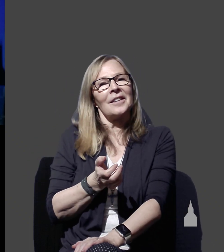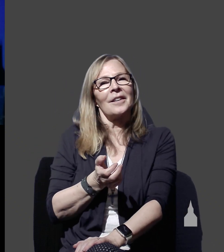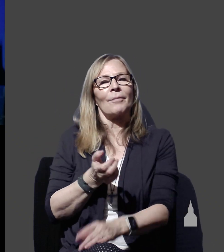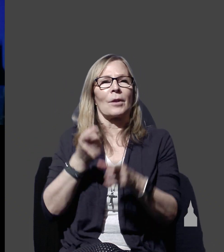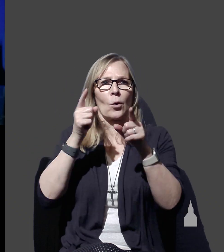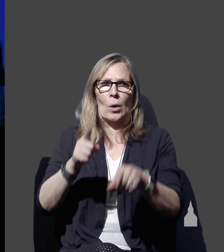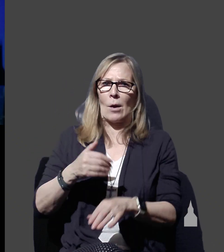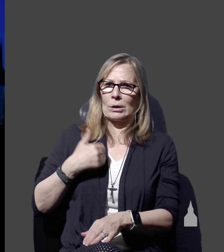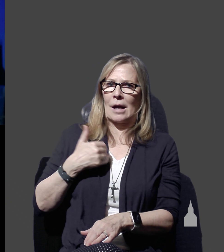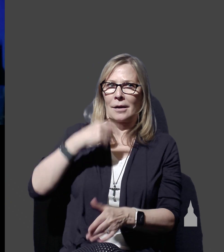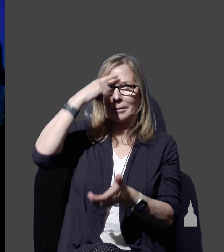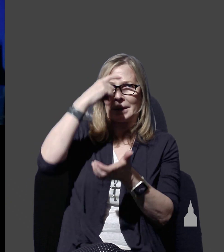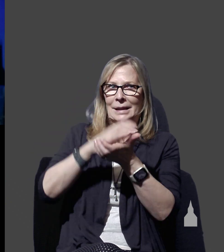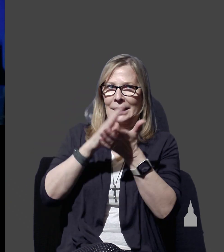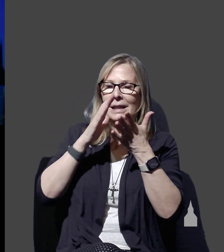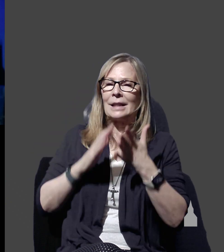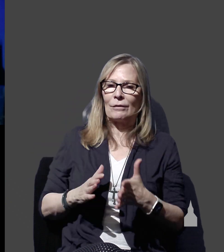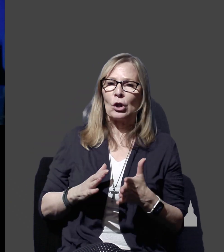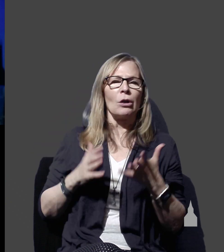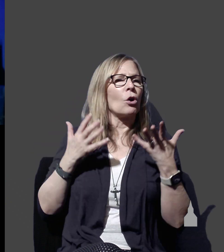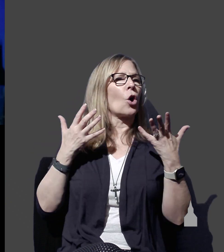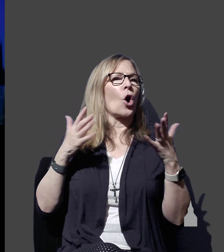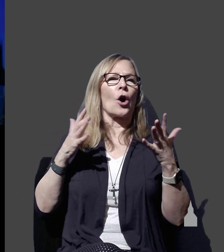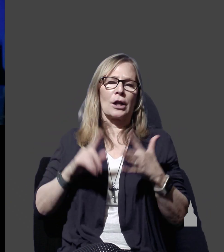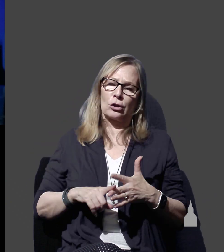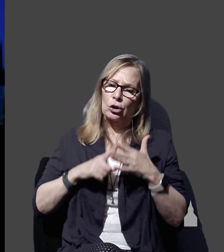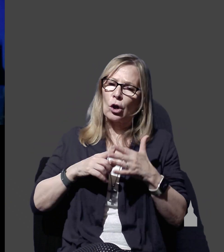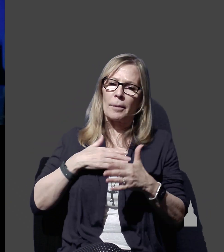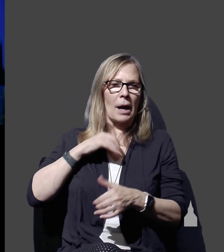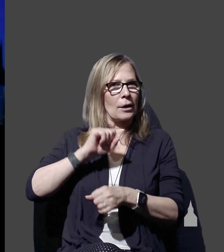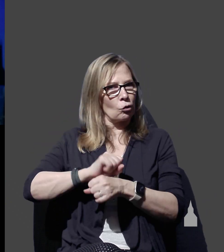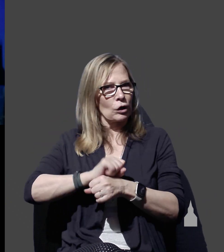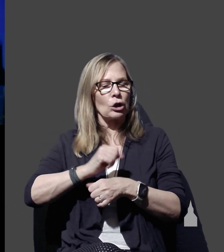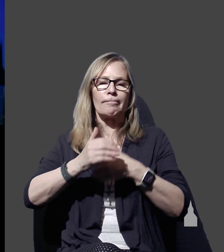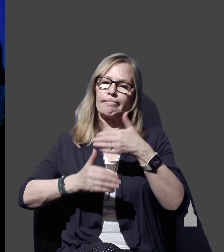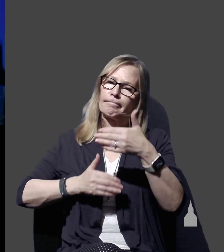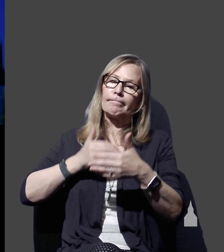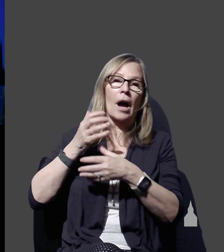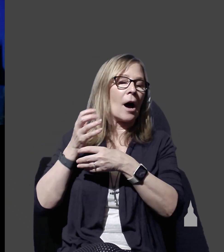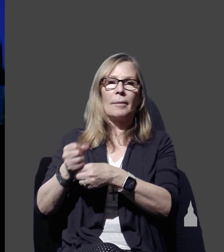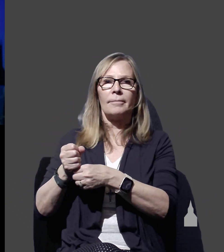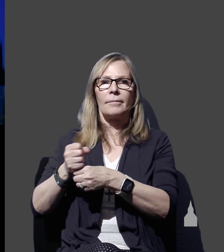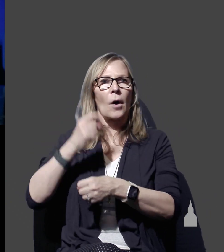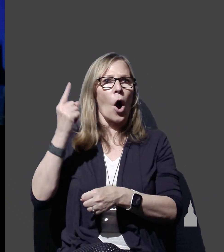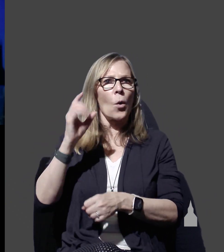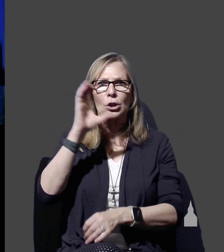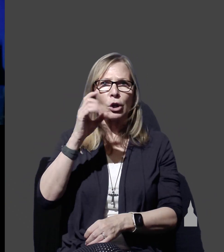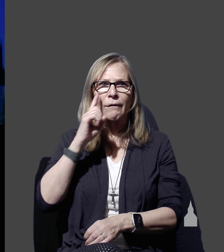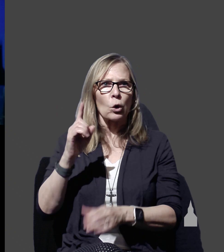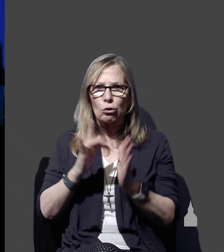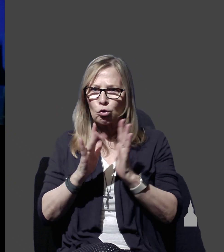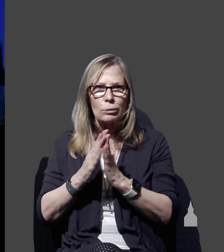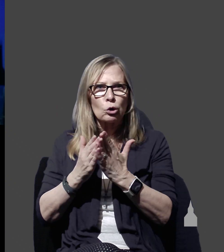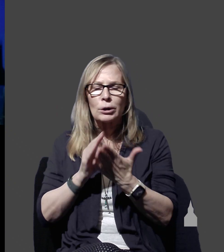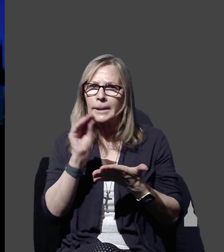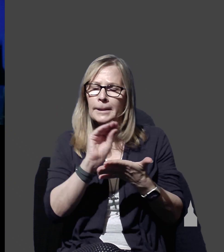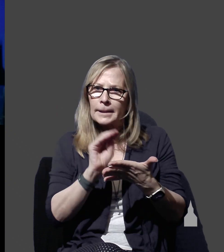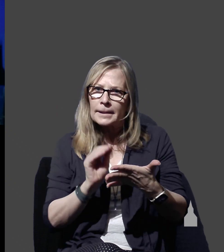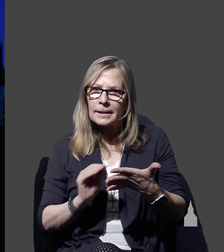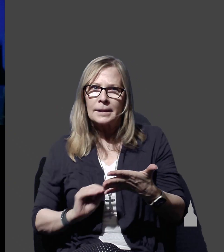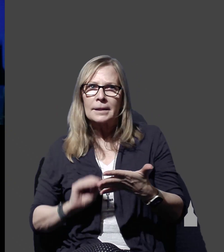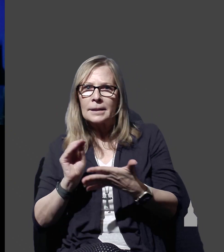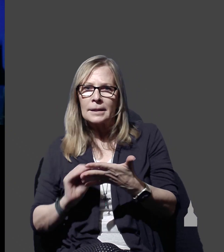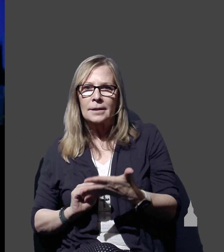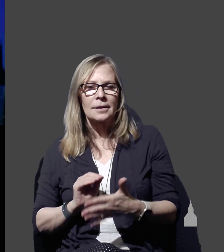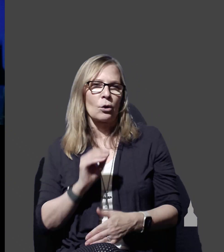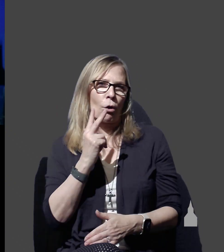When I was a young believer, I was already started in my career when I came to faith. I was always looking for scriptures, and I would write them down on a